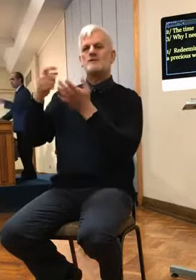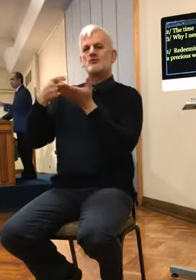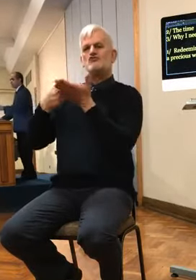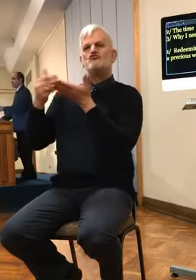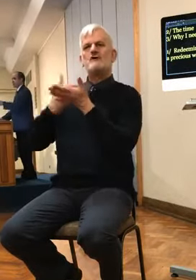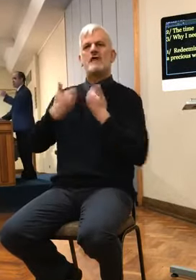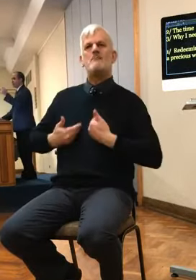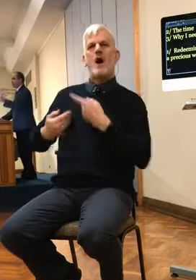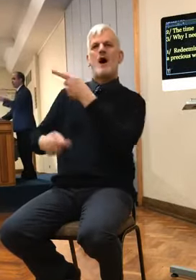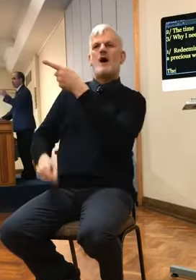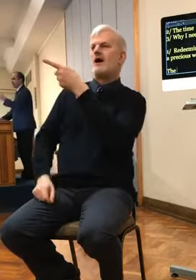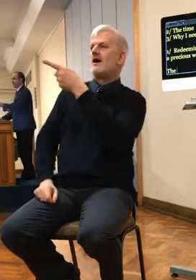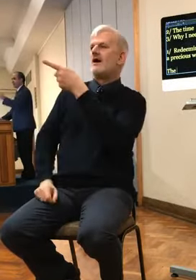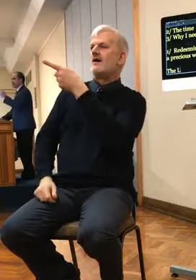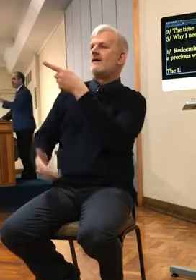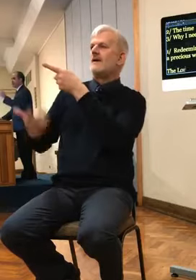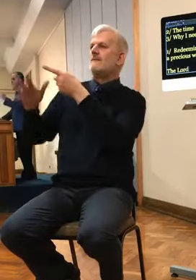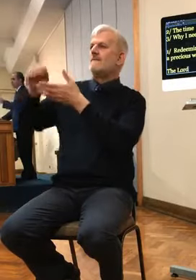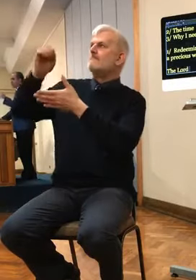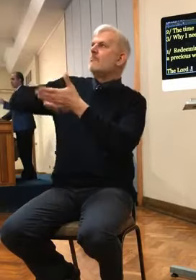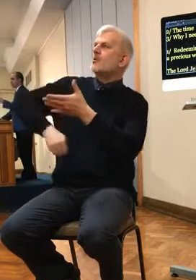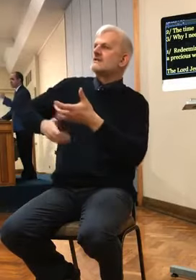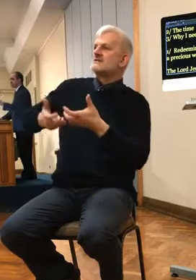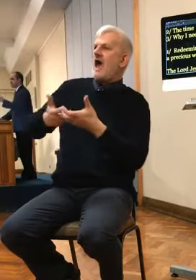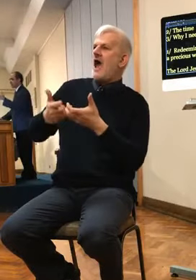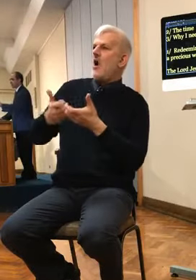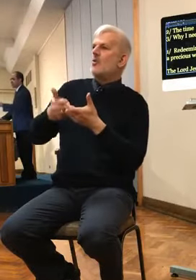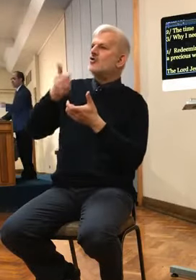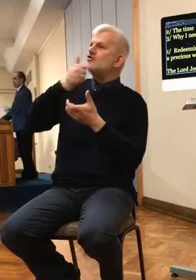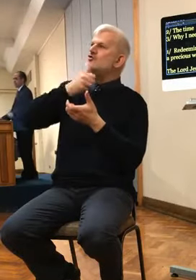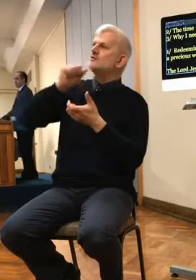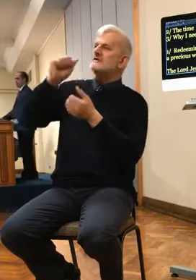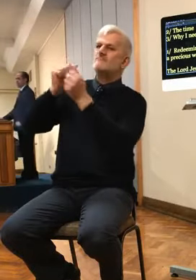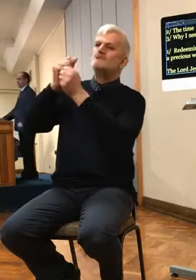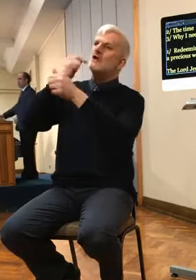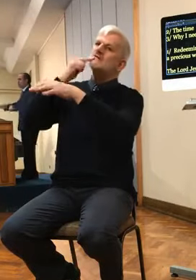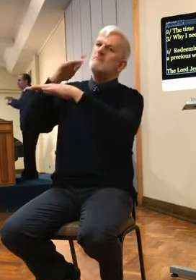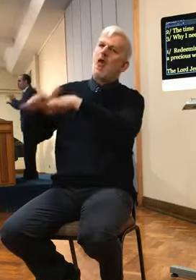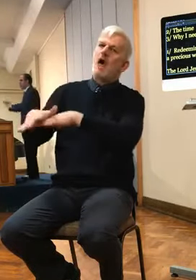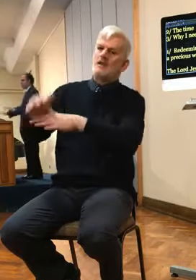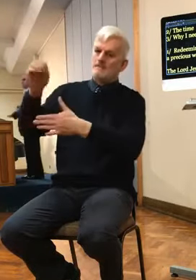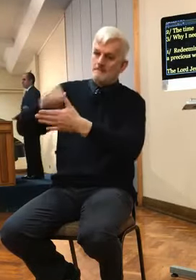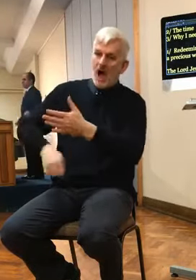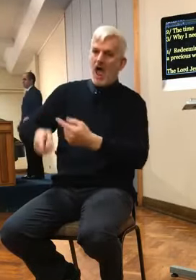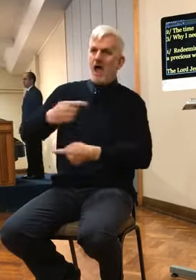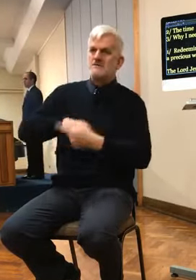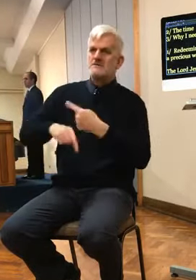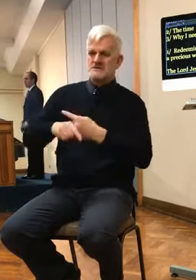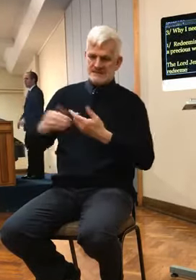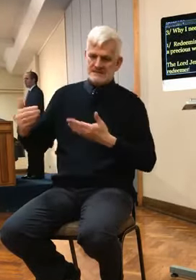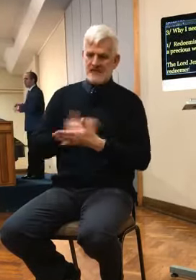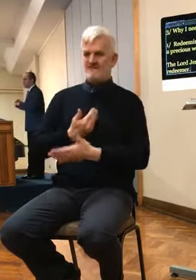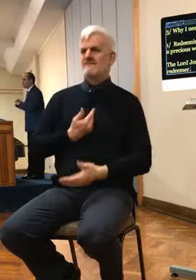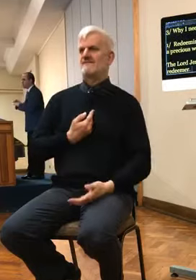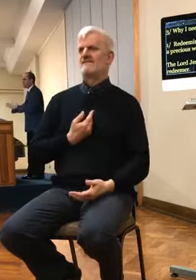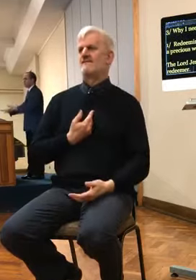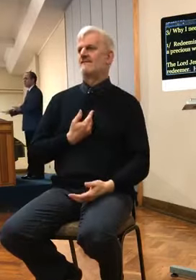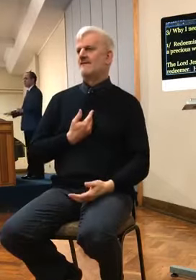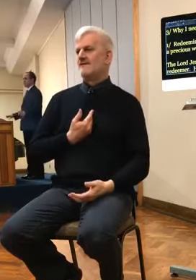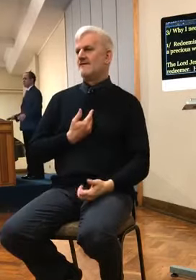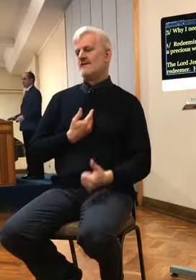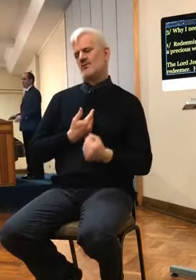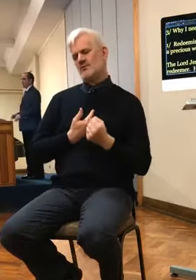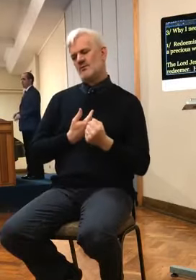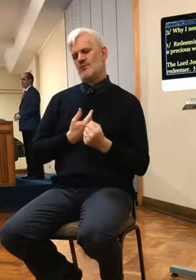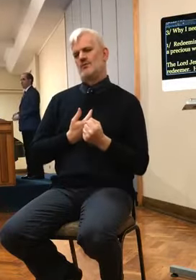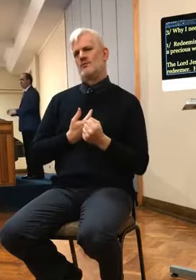Christ redeemed us by and with his precious blood. No other blood is sufficient. No other